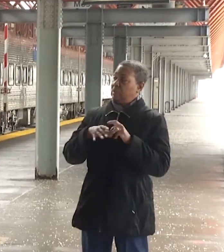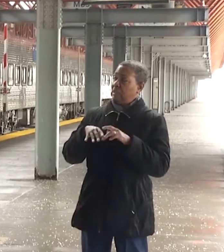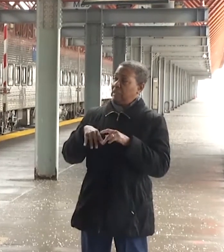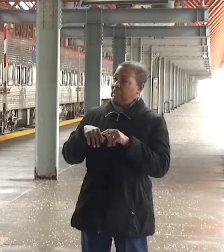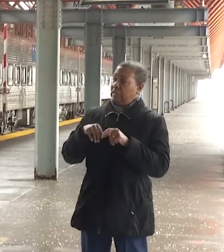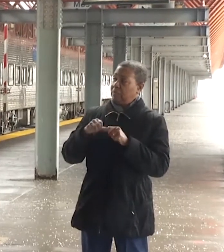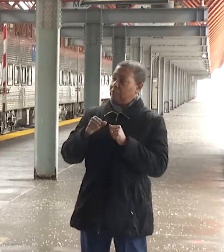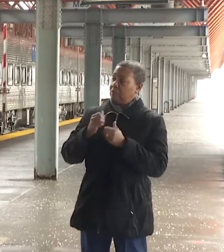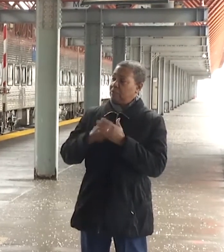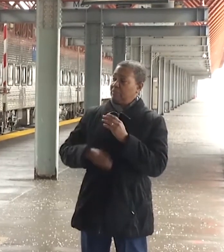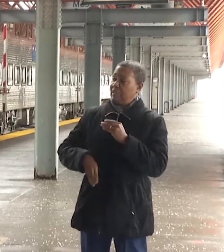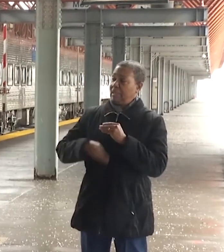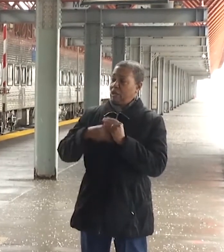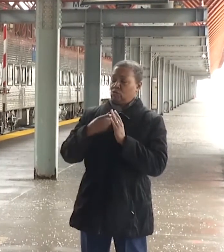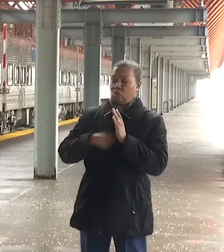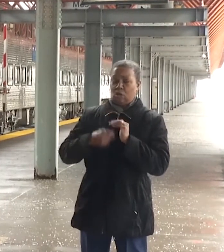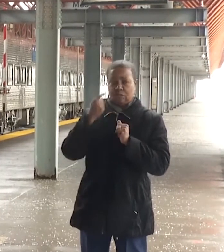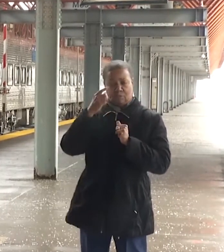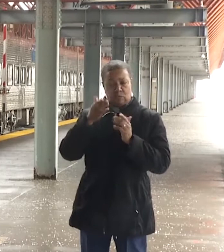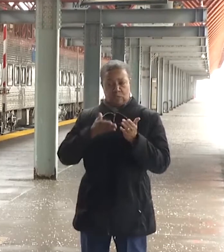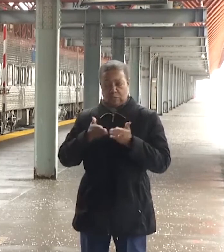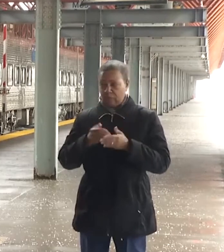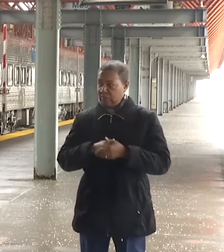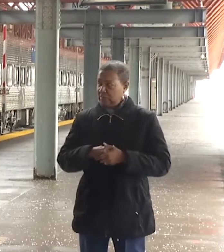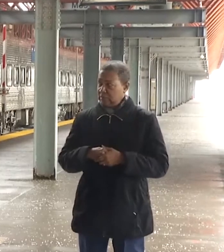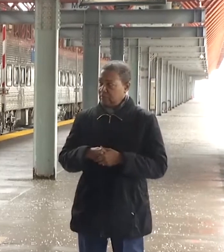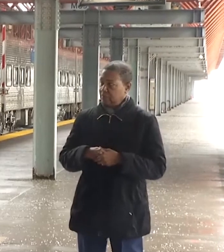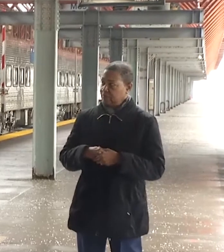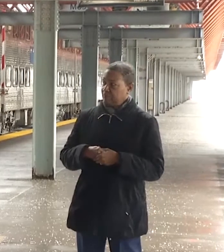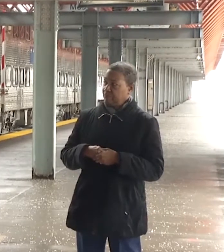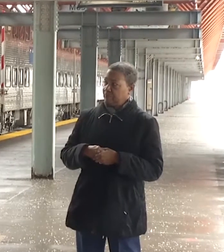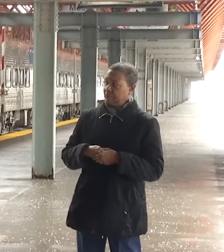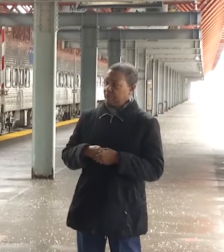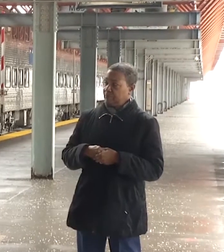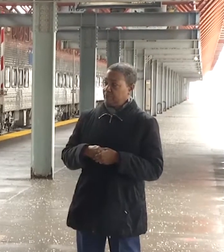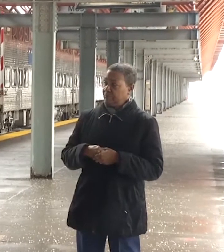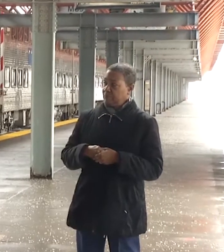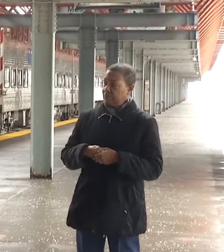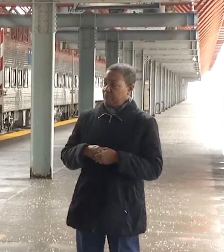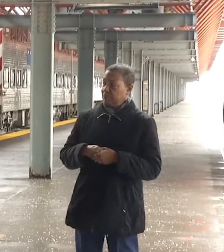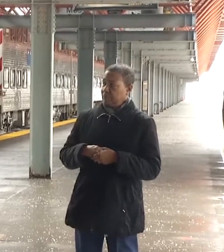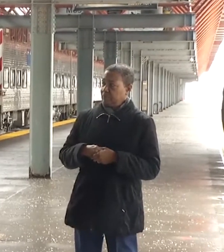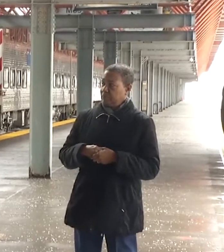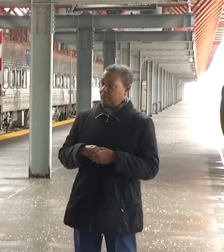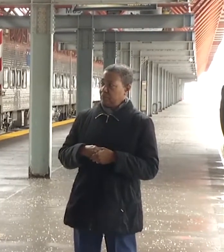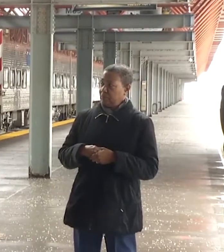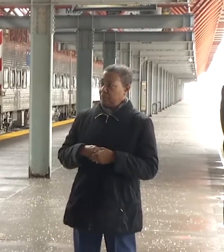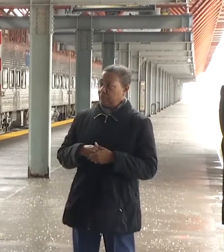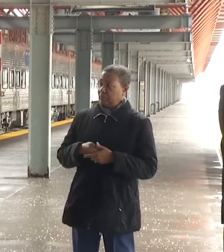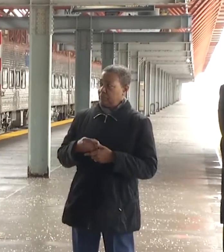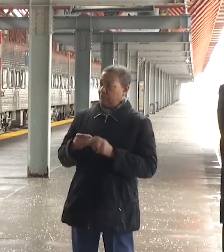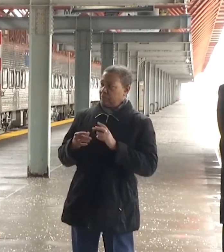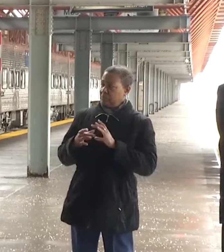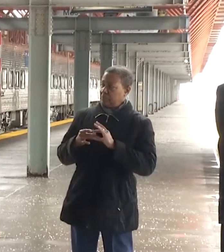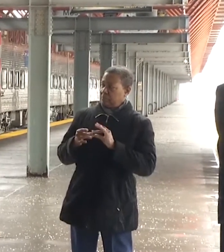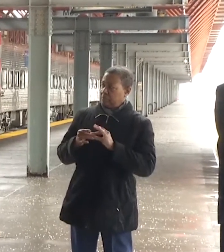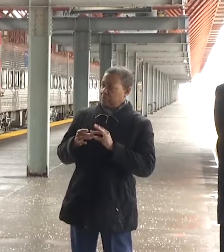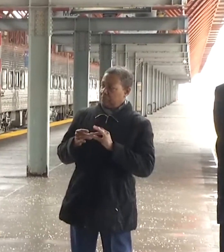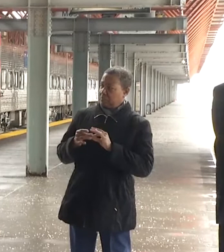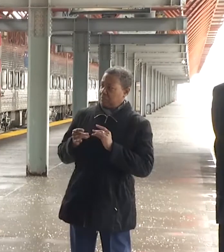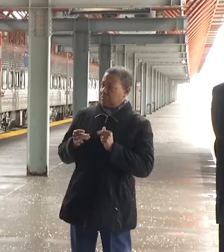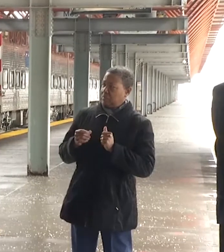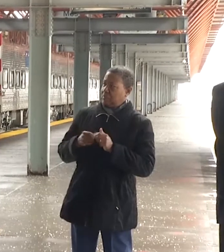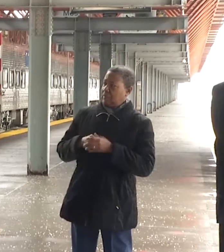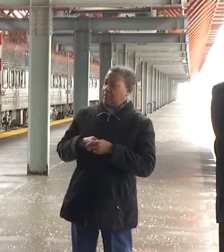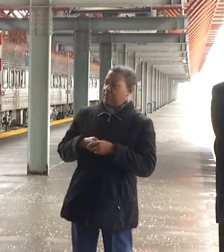costs of the service increases and fare reductions, and do we still expect that might be the case?